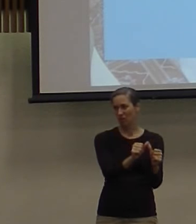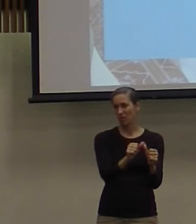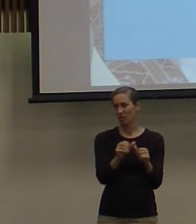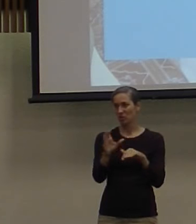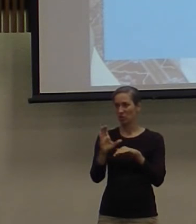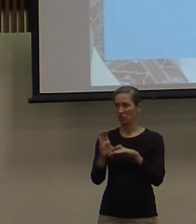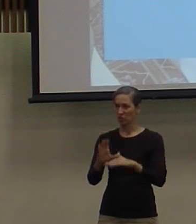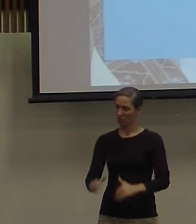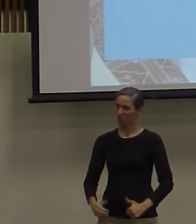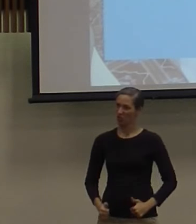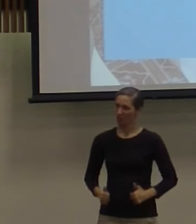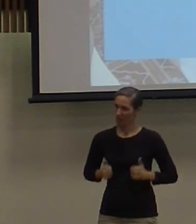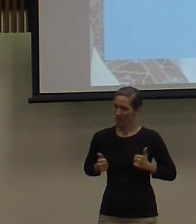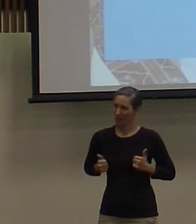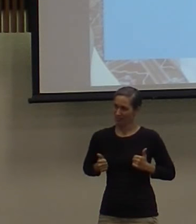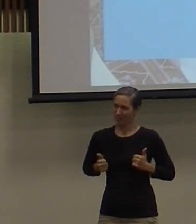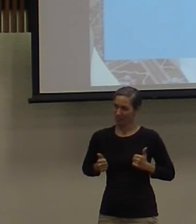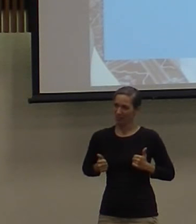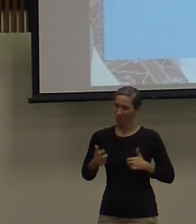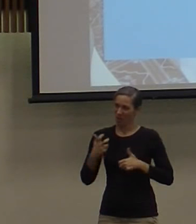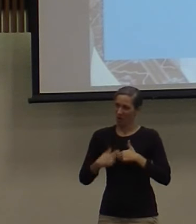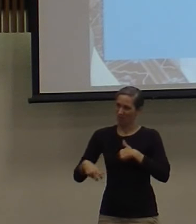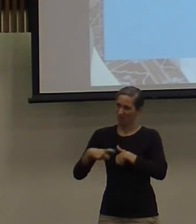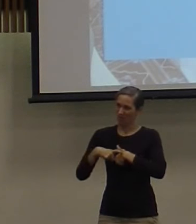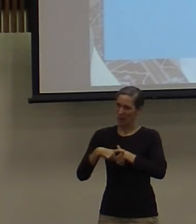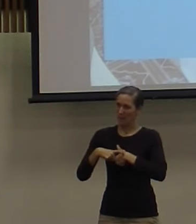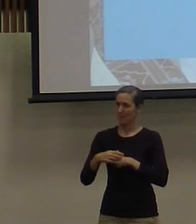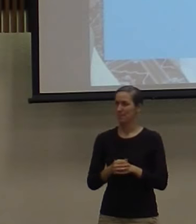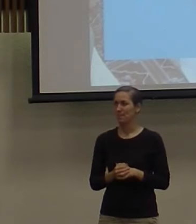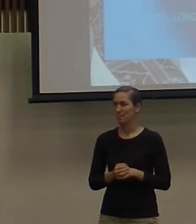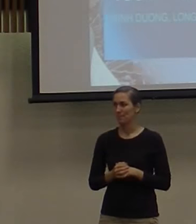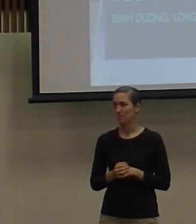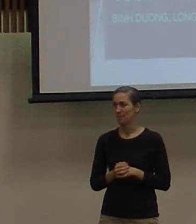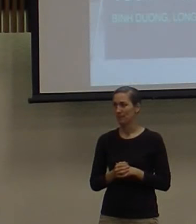survive during that time. So